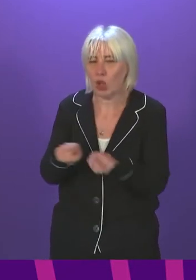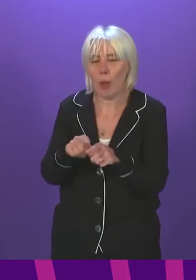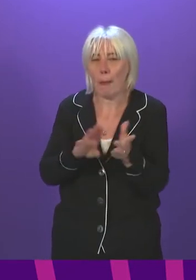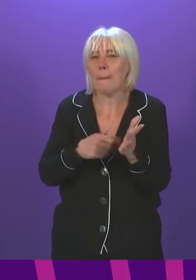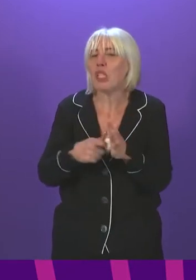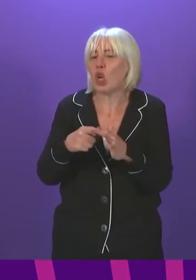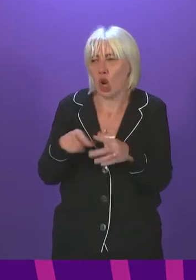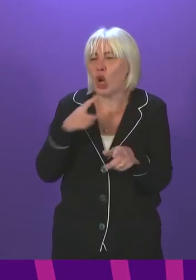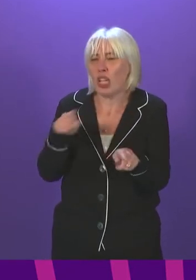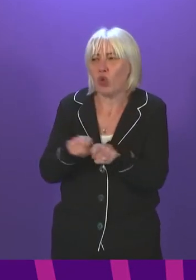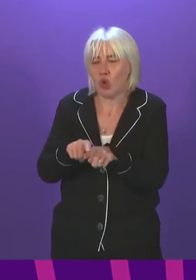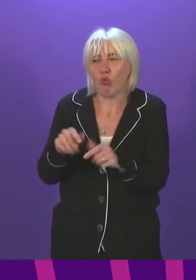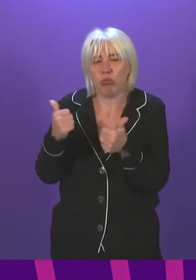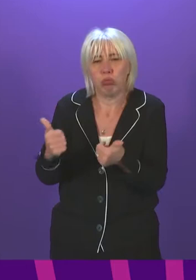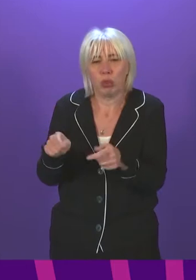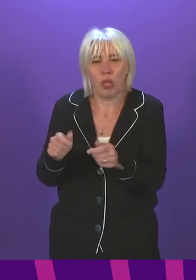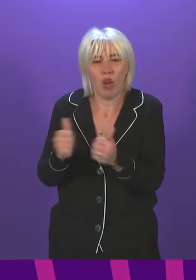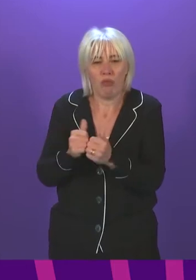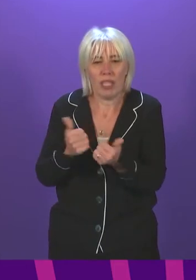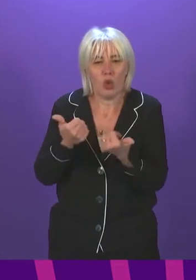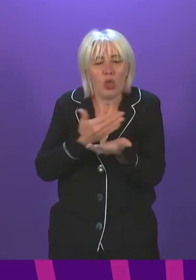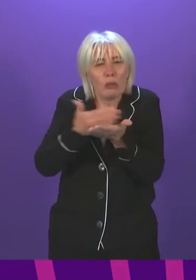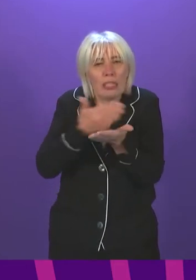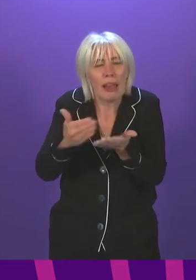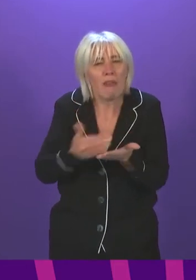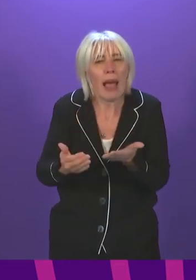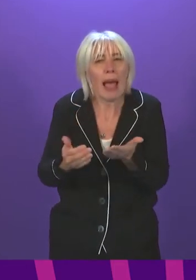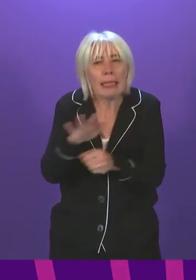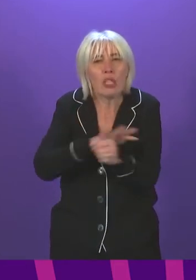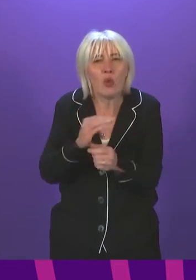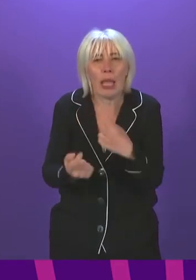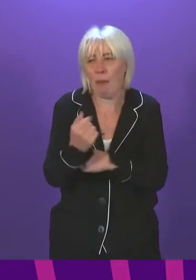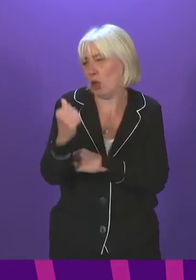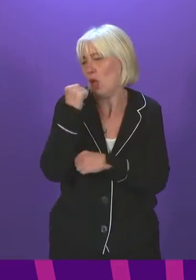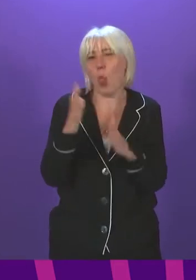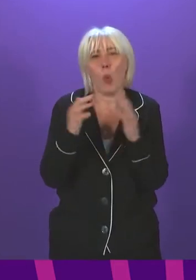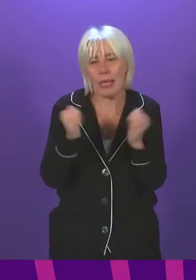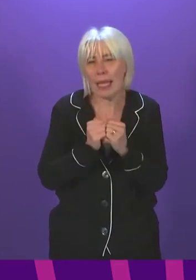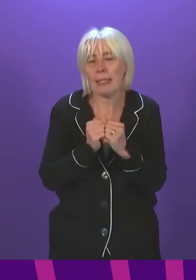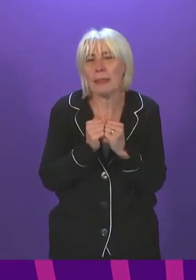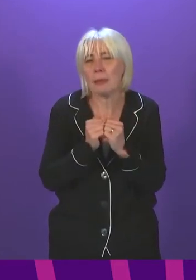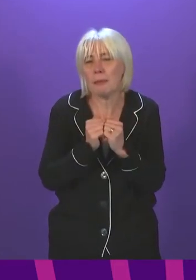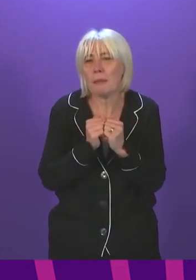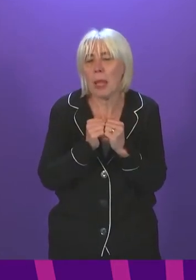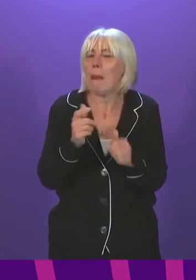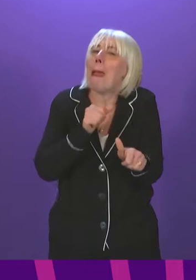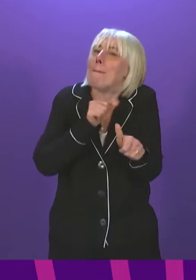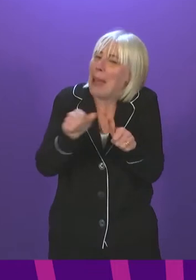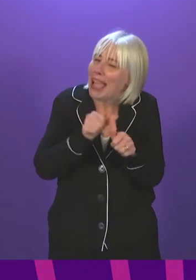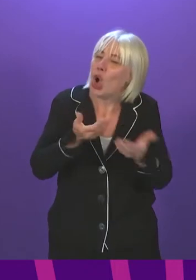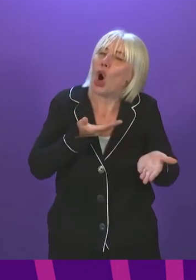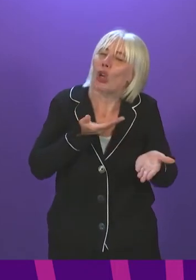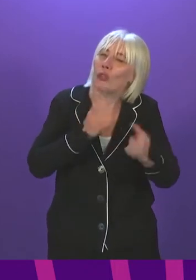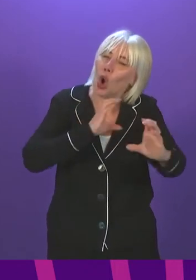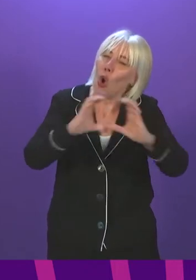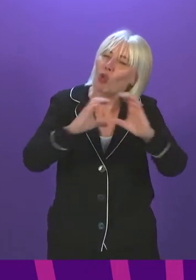conclusions that it's a good opportunity to clarify the situation that arose over the weekend, and possibly is a situation where a better communication at the start might